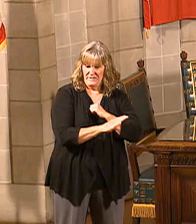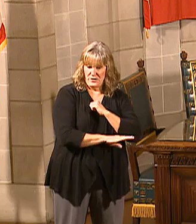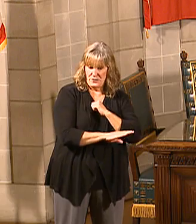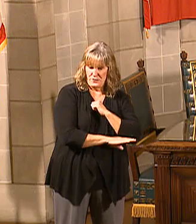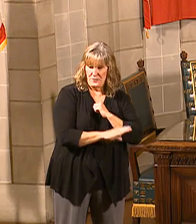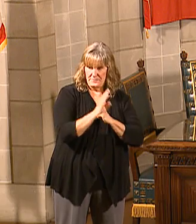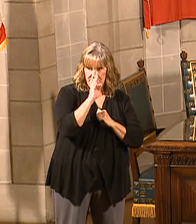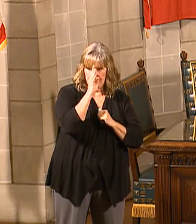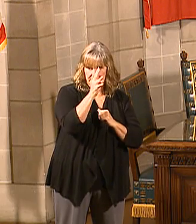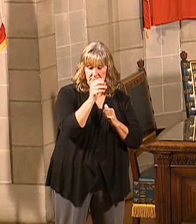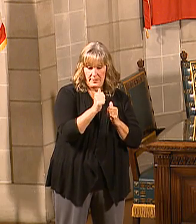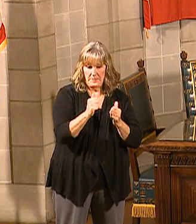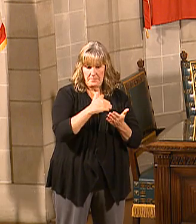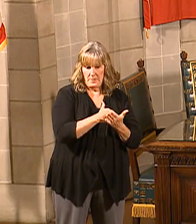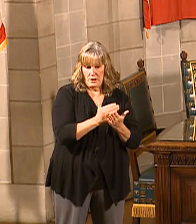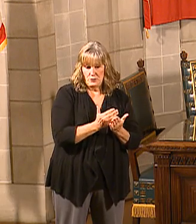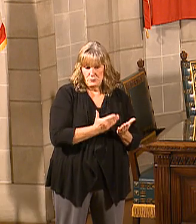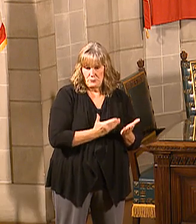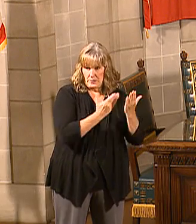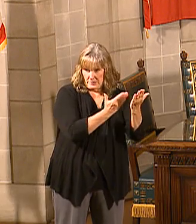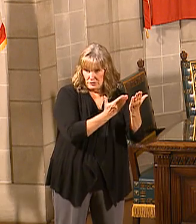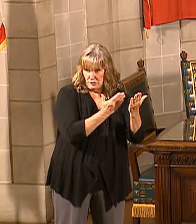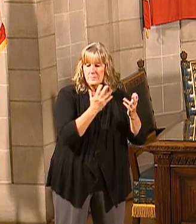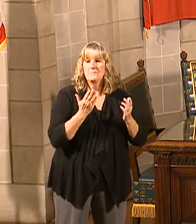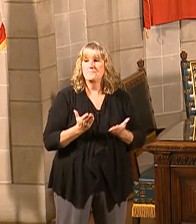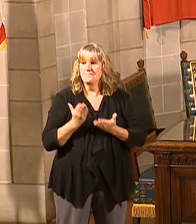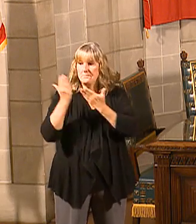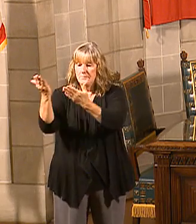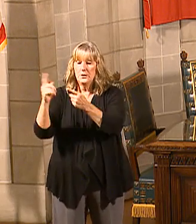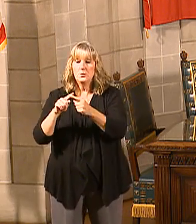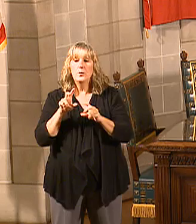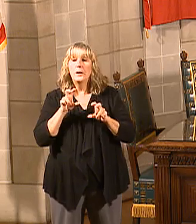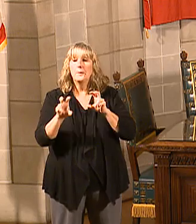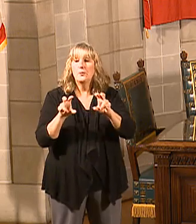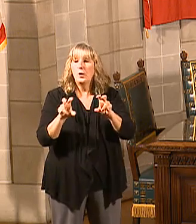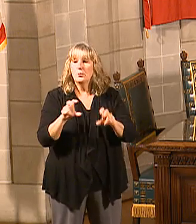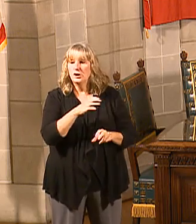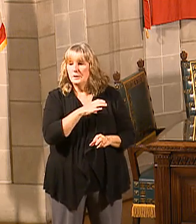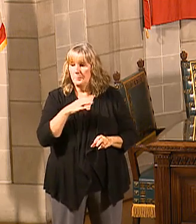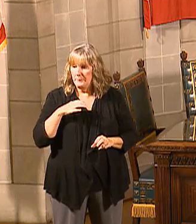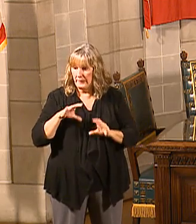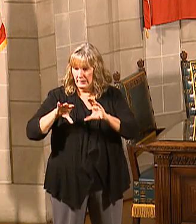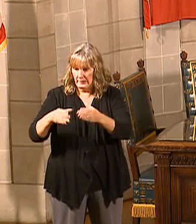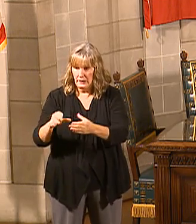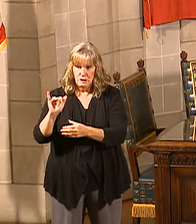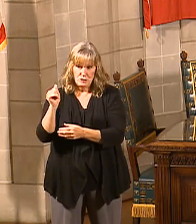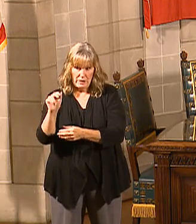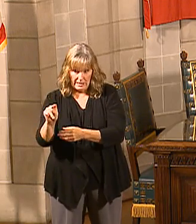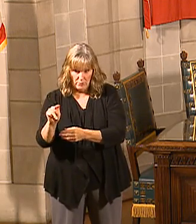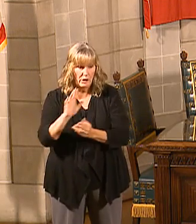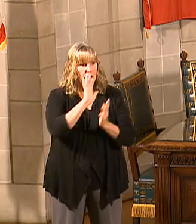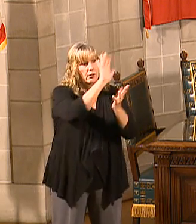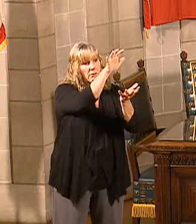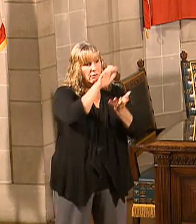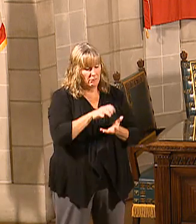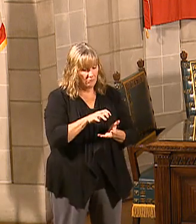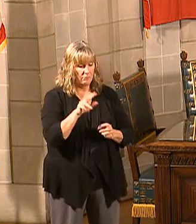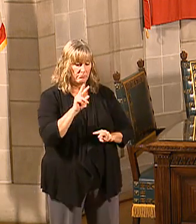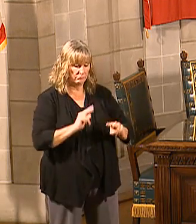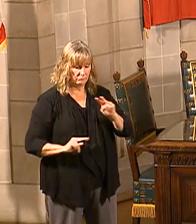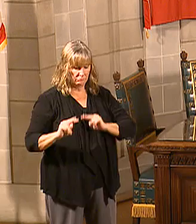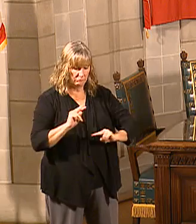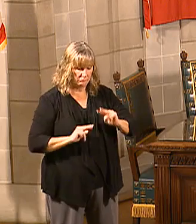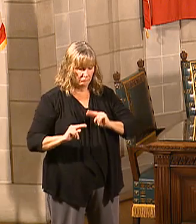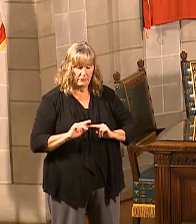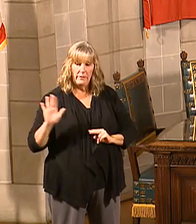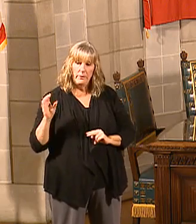budget recommendation, which we will submit to the Appropriations Committee in January. The Appropriations Committee will take that recommendation, they will